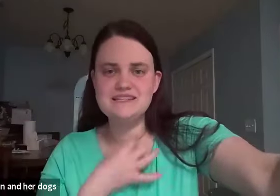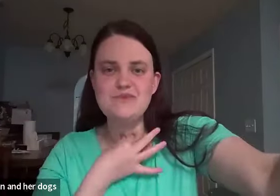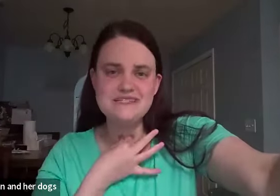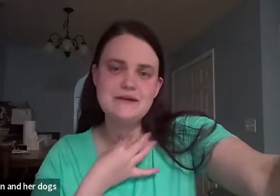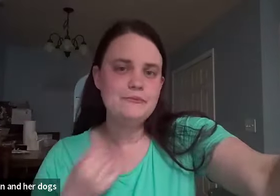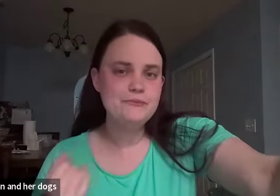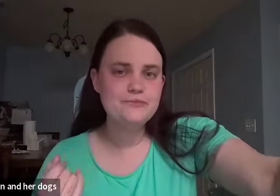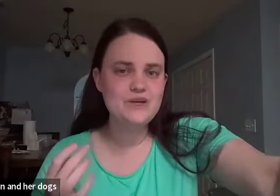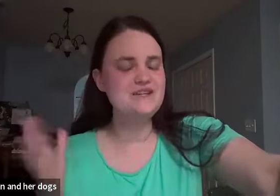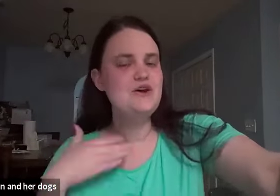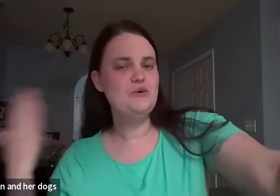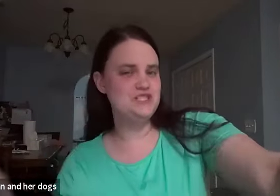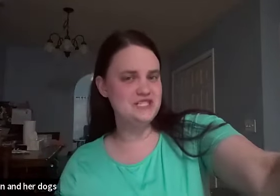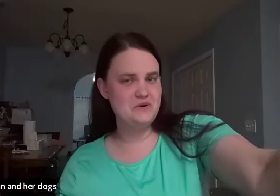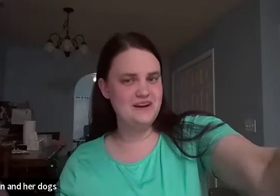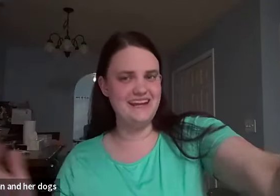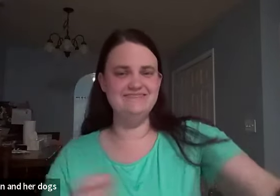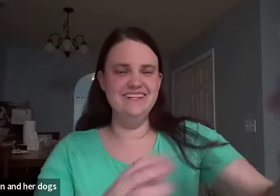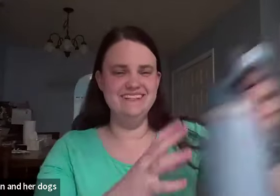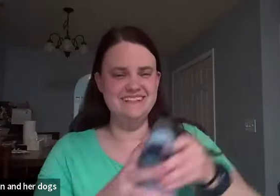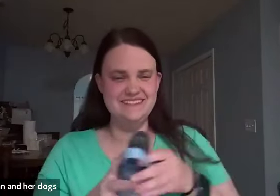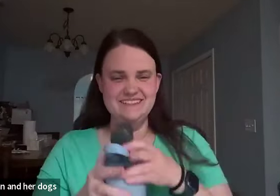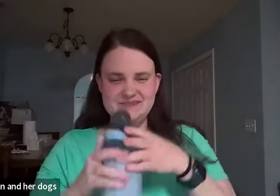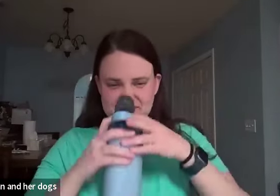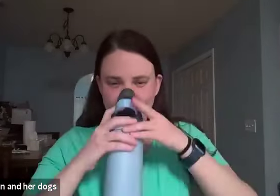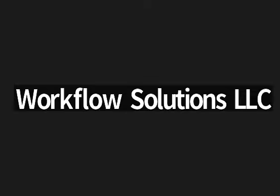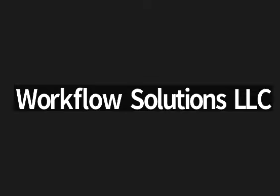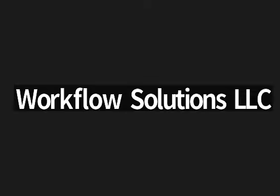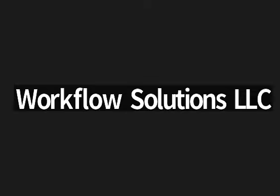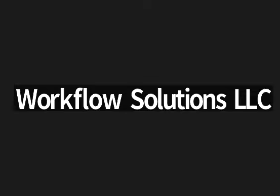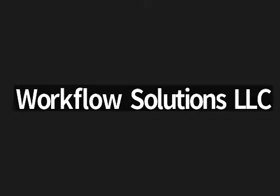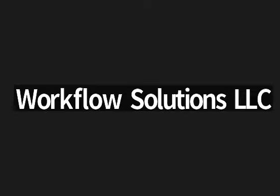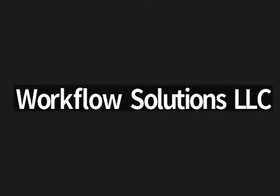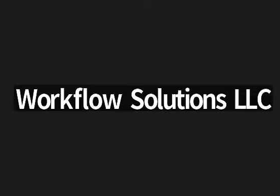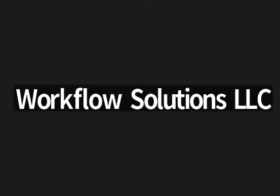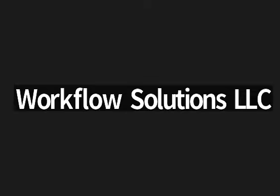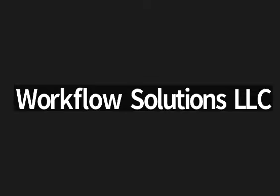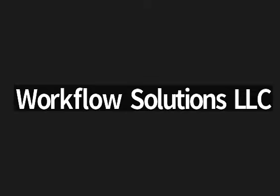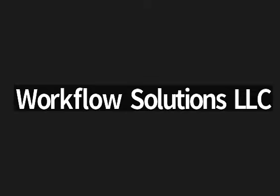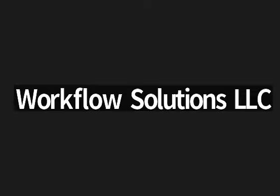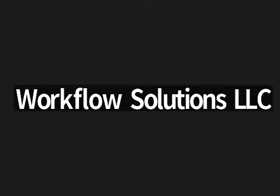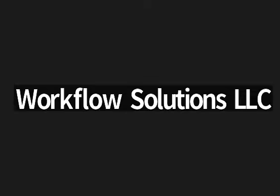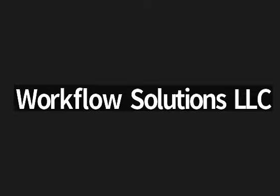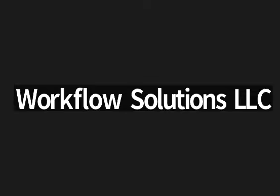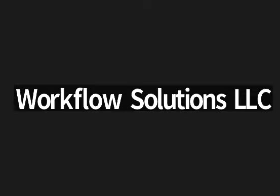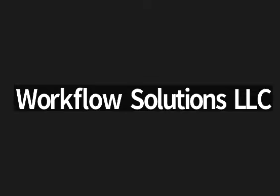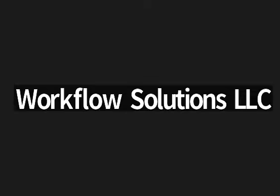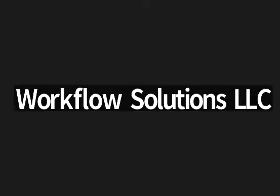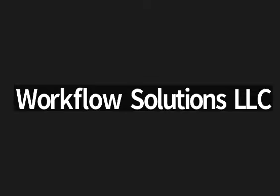curious. I'm always like, what's your story? Usually a deaf person or somebody in the deaf culture gives you